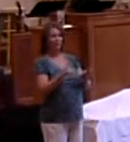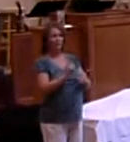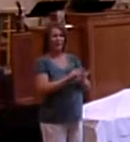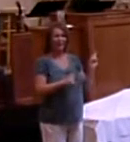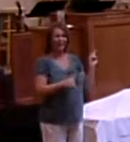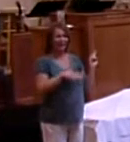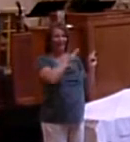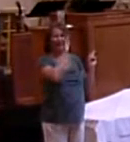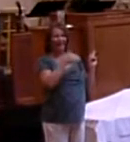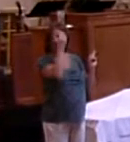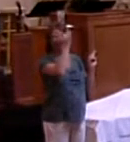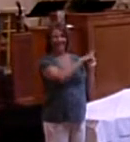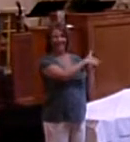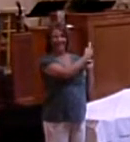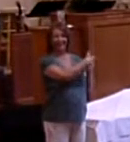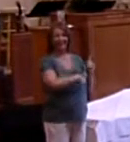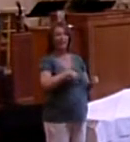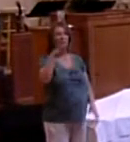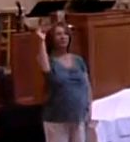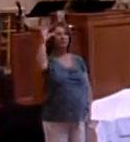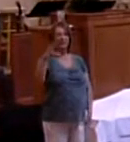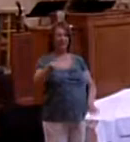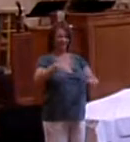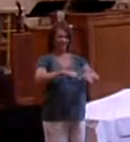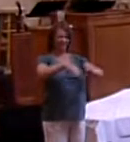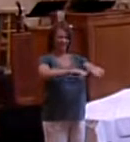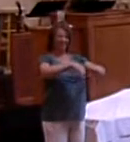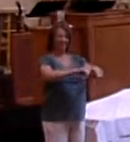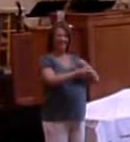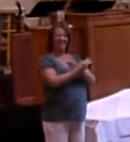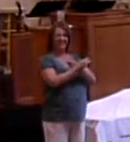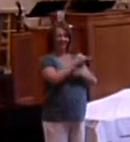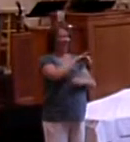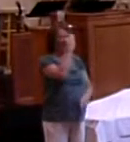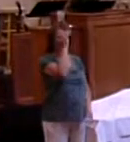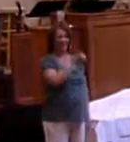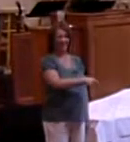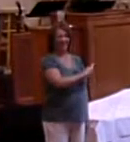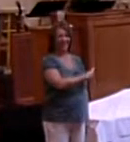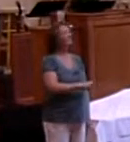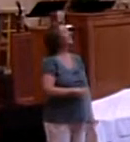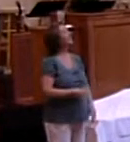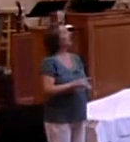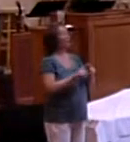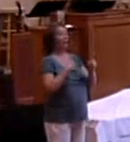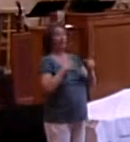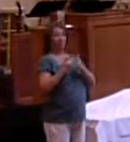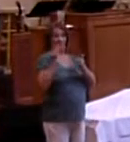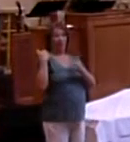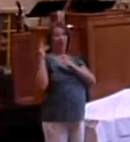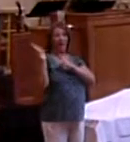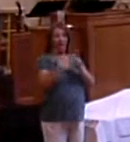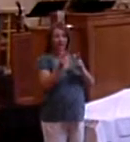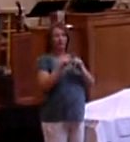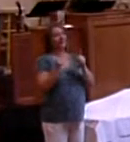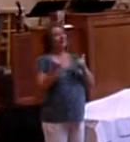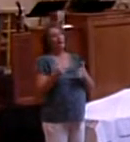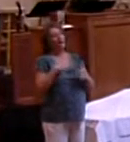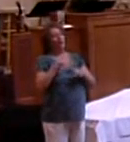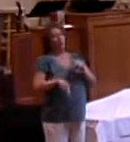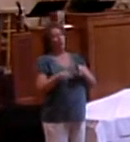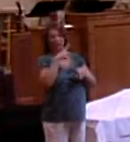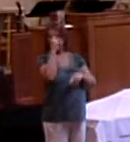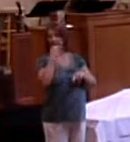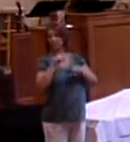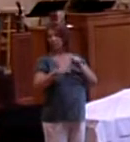Like, I thought he was a preacher and a chiropractor or something. Like, what's he doing that for? I used to be an avid hunter. Now I don't, just because I don't have as much time.